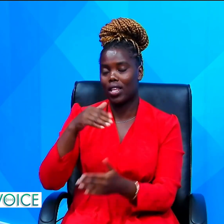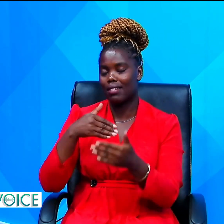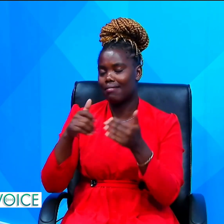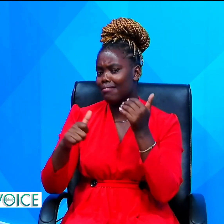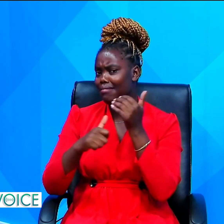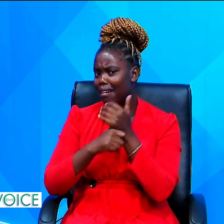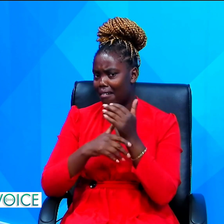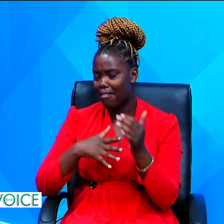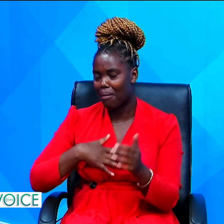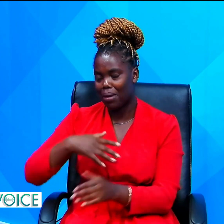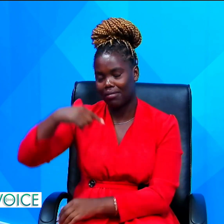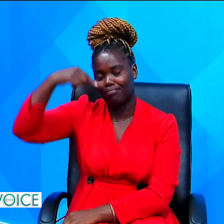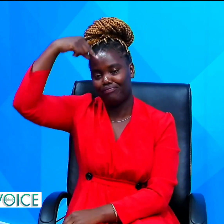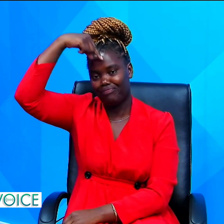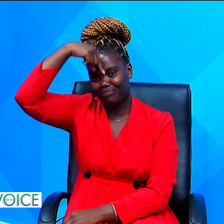And that is my sign name.